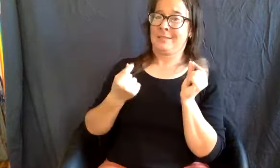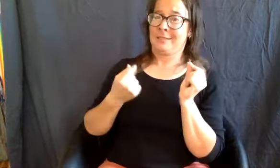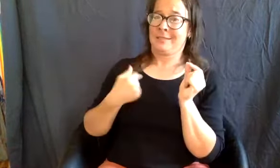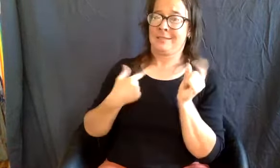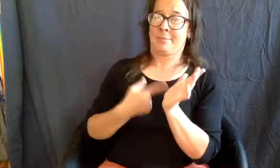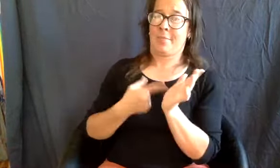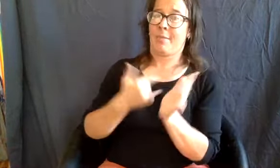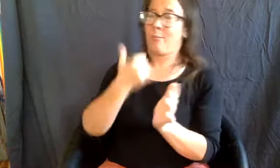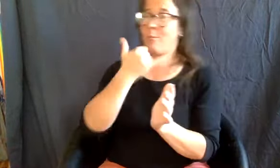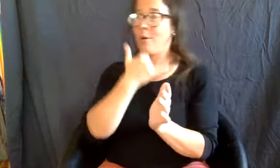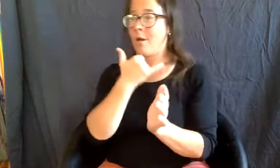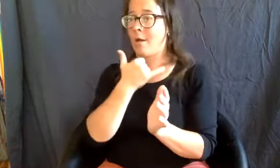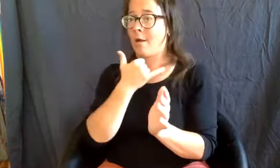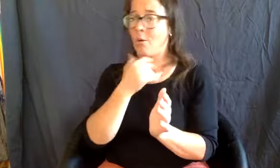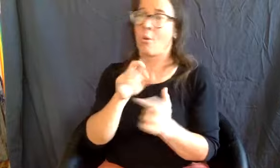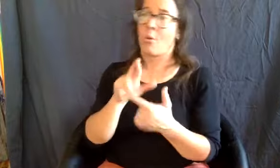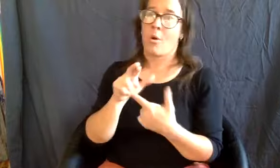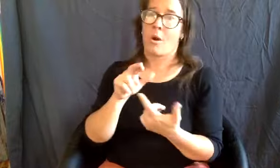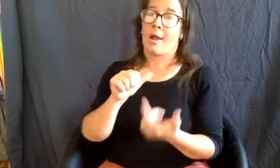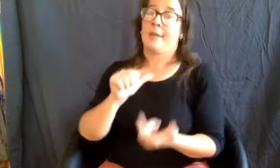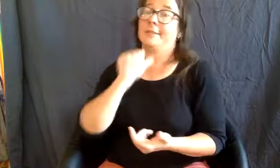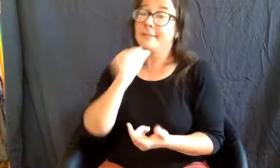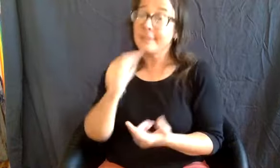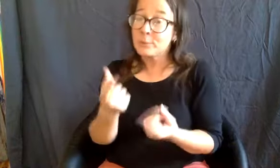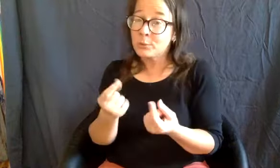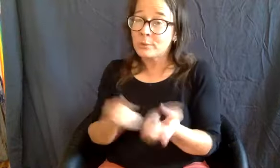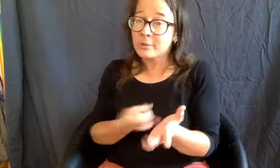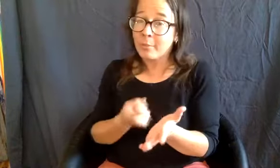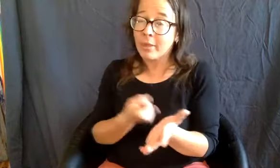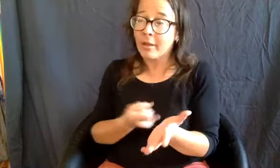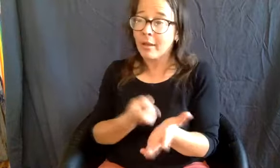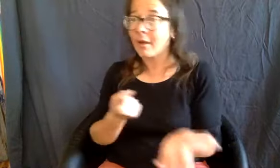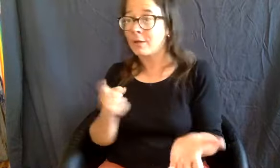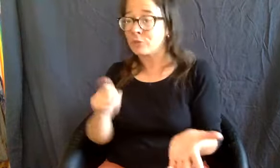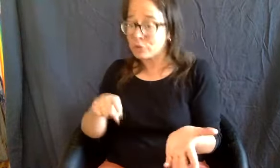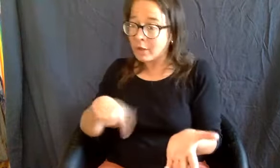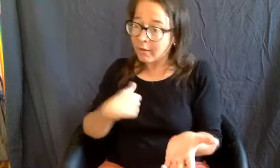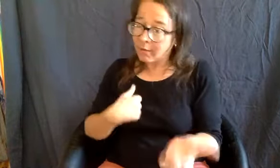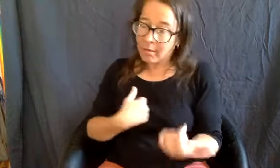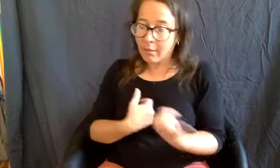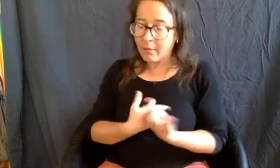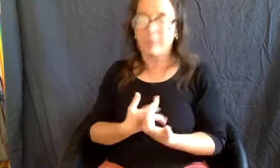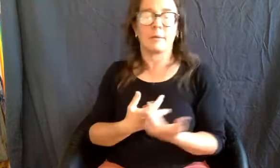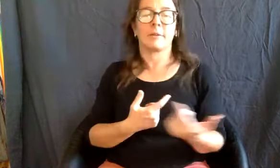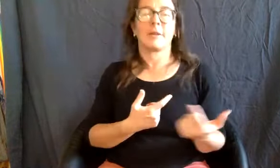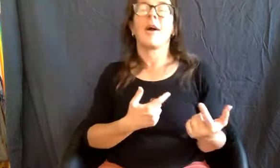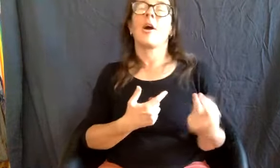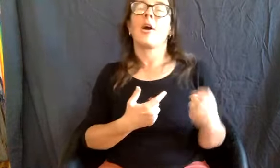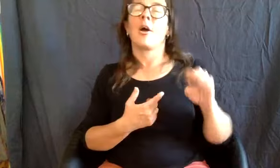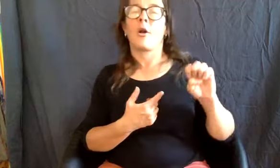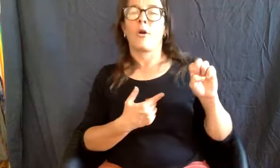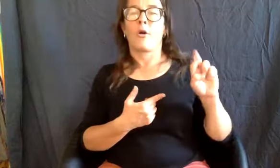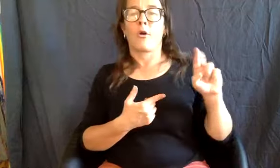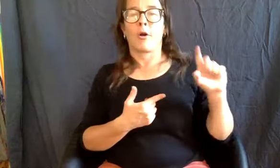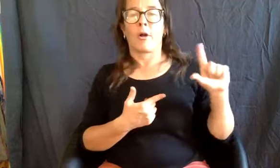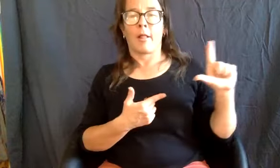with a disease. And that is not something you can fix them, this logical thing, because alcoholism and drug addiction is not logical. When